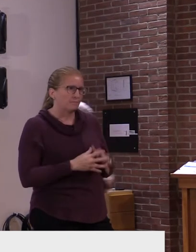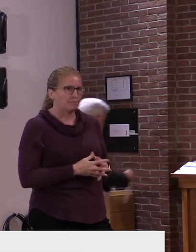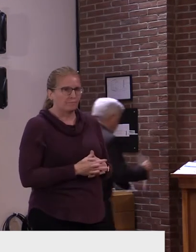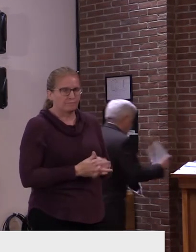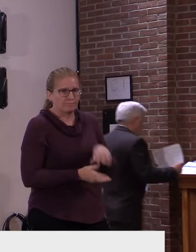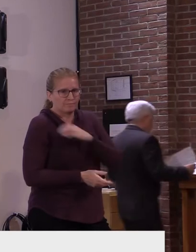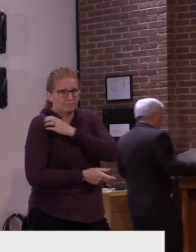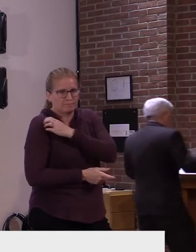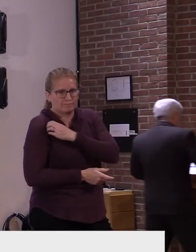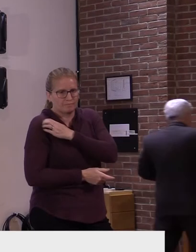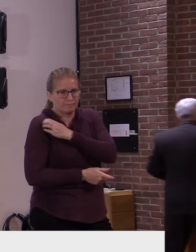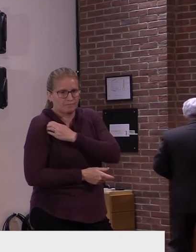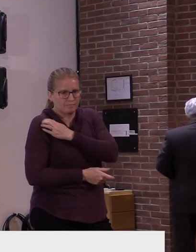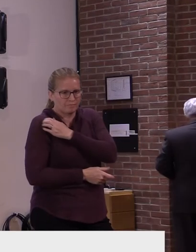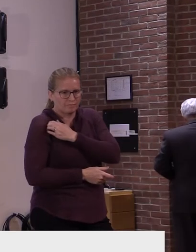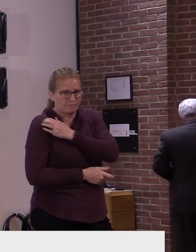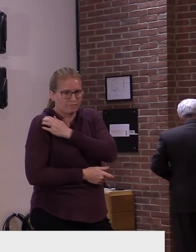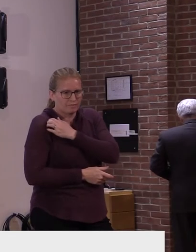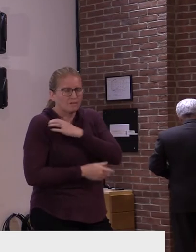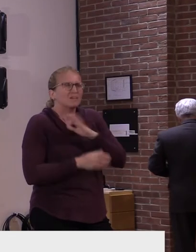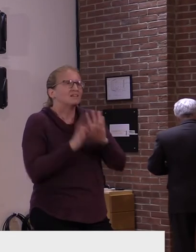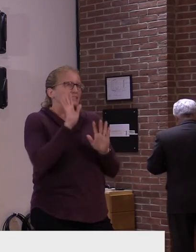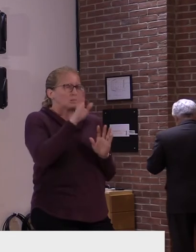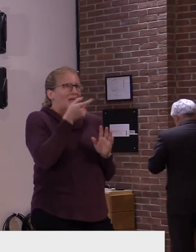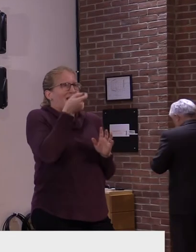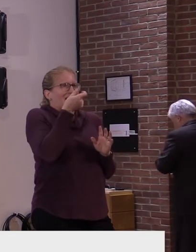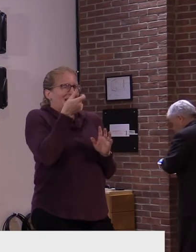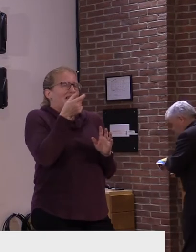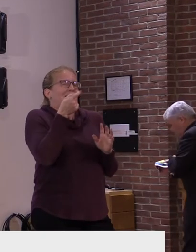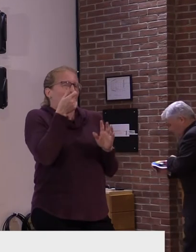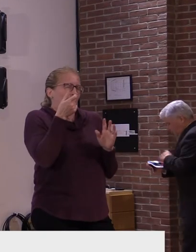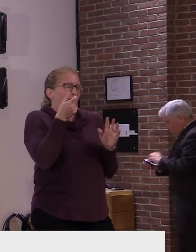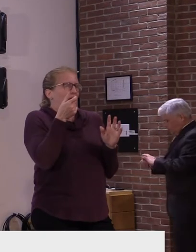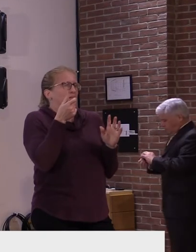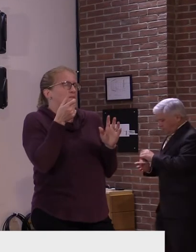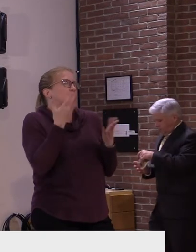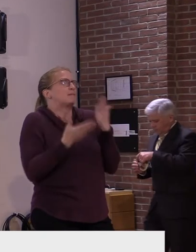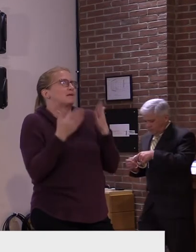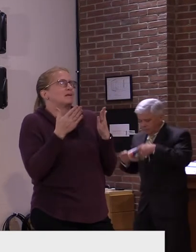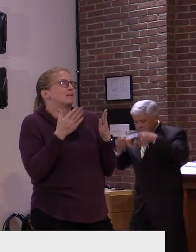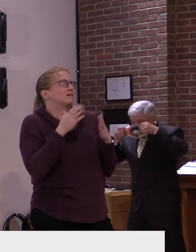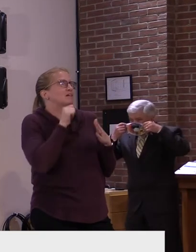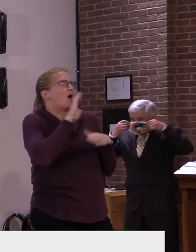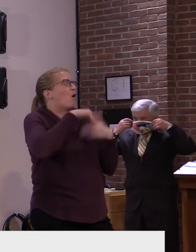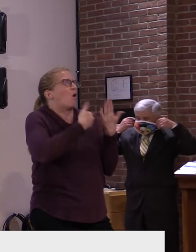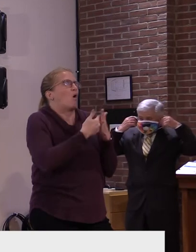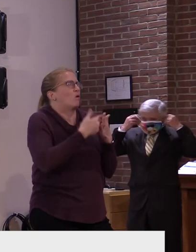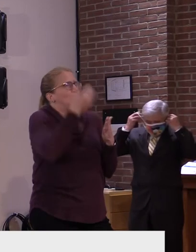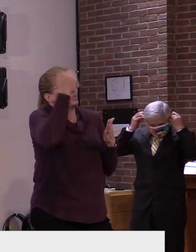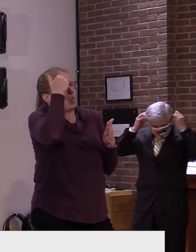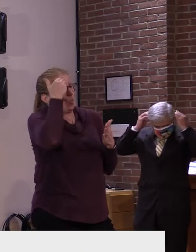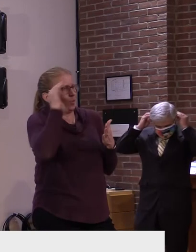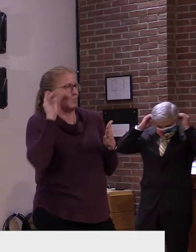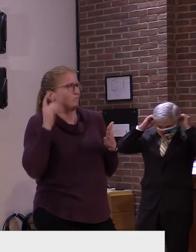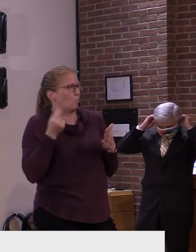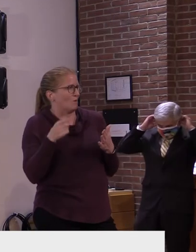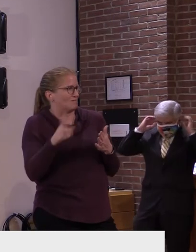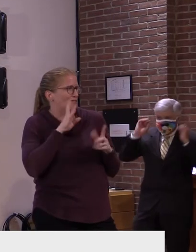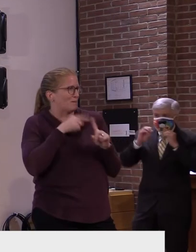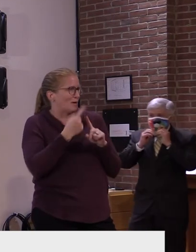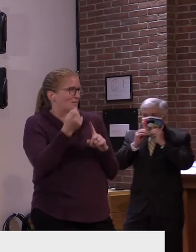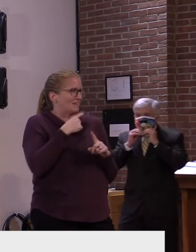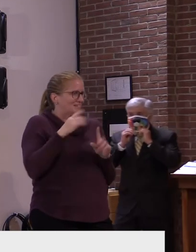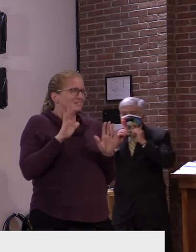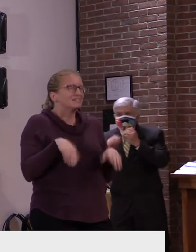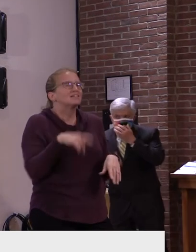just to very briefly introduce the broader public to the concept of wastewater testing this